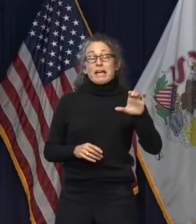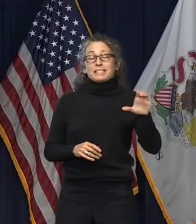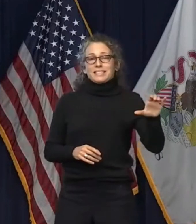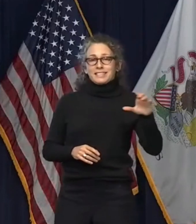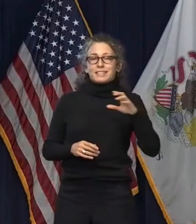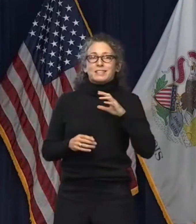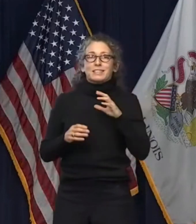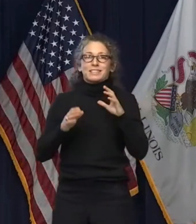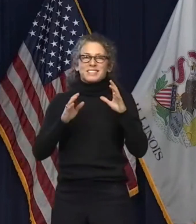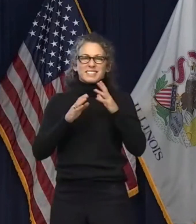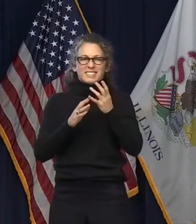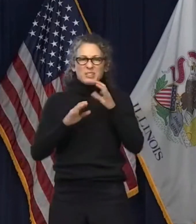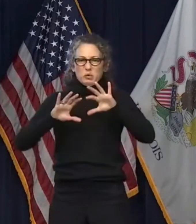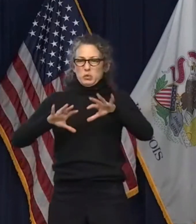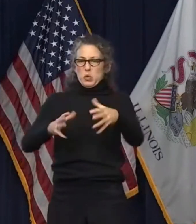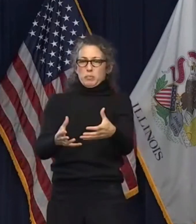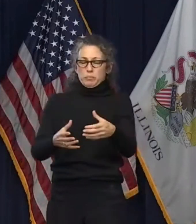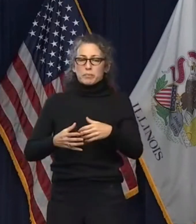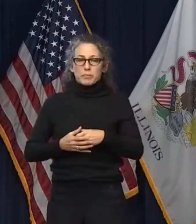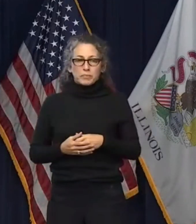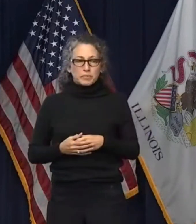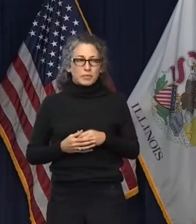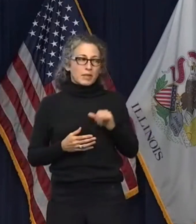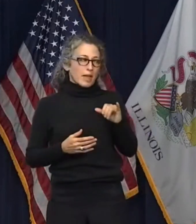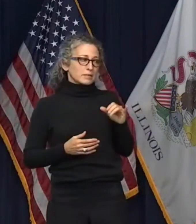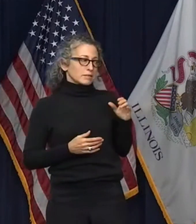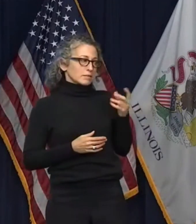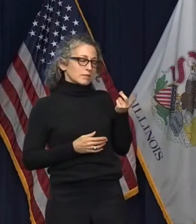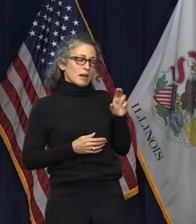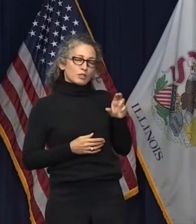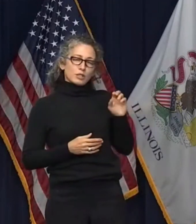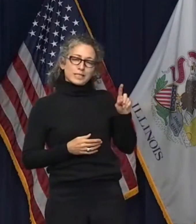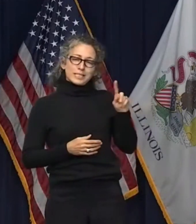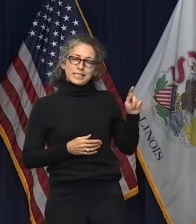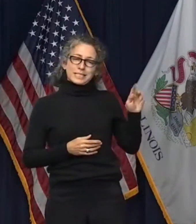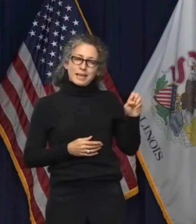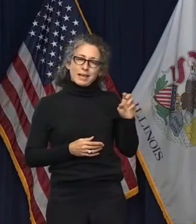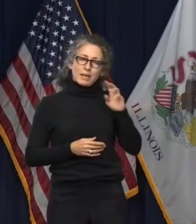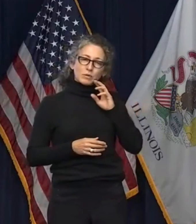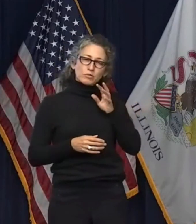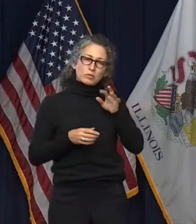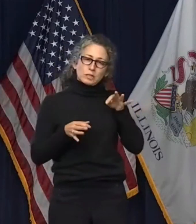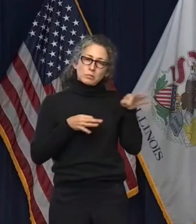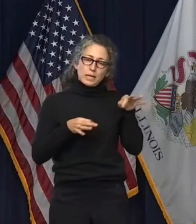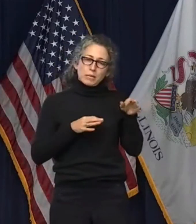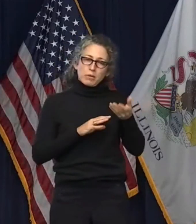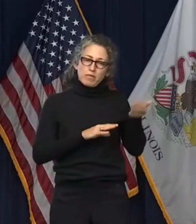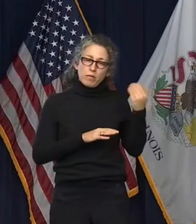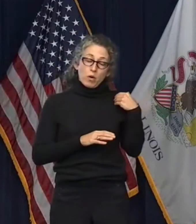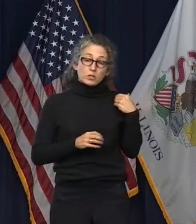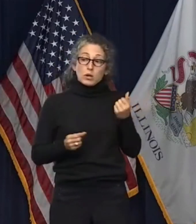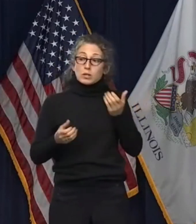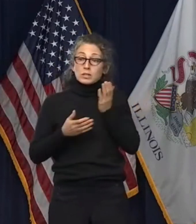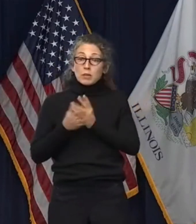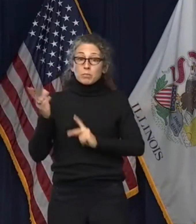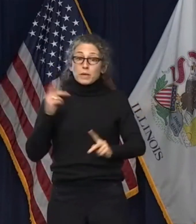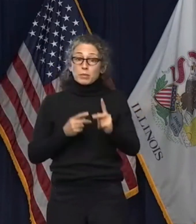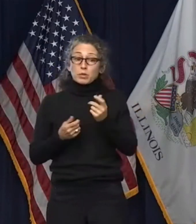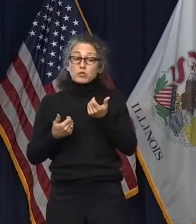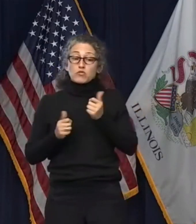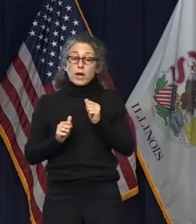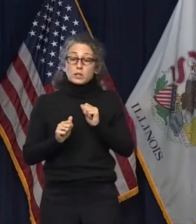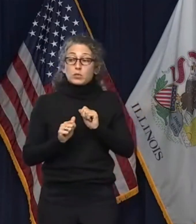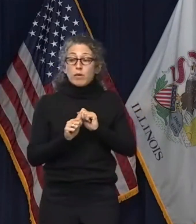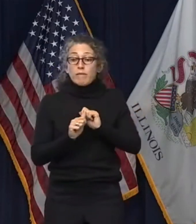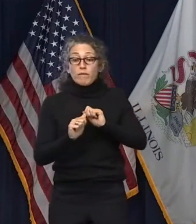coronavirus, and that's a little bit what Dr. Ezike was referencing when she said, there were people who were trying to get